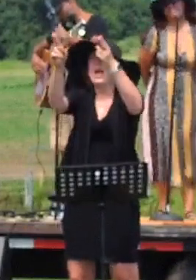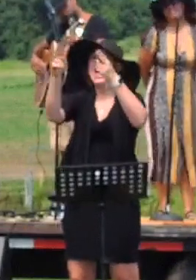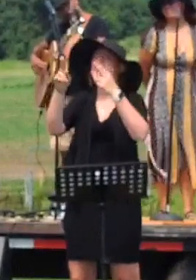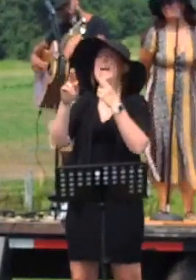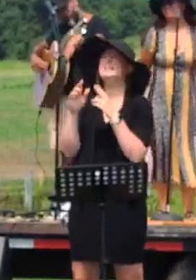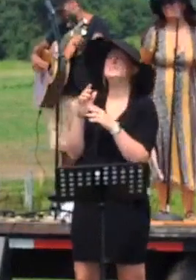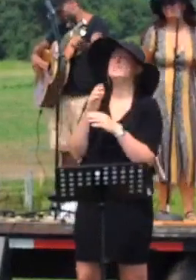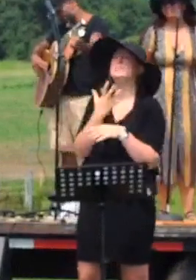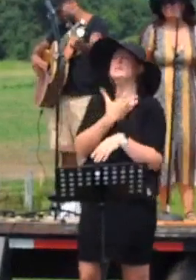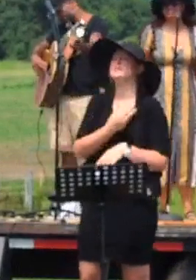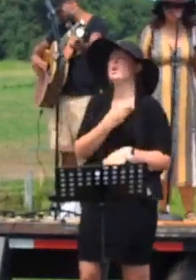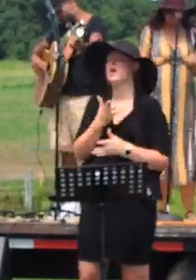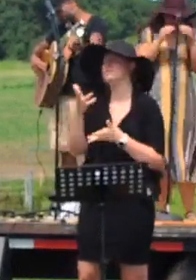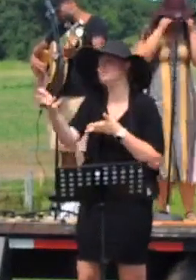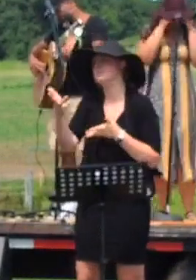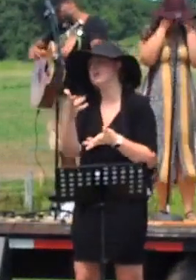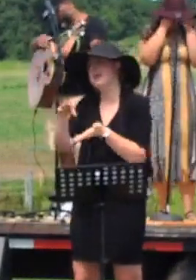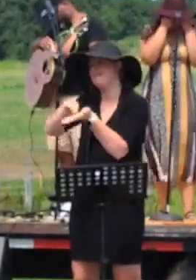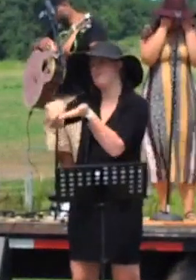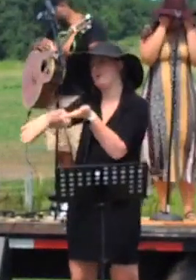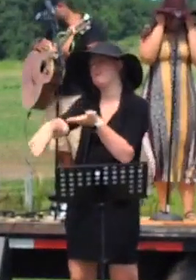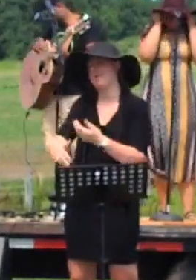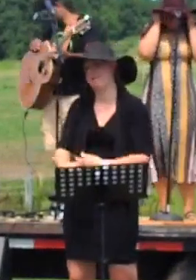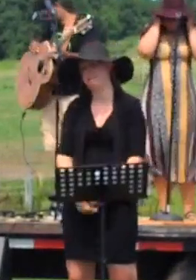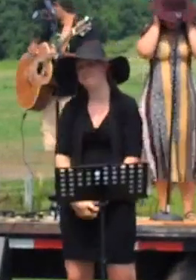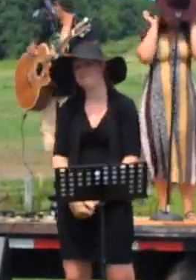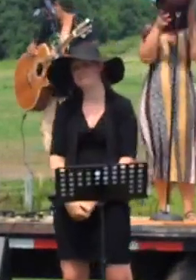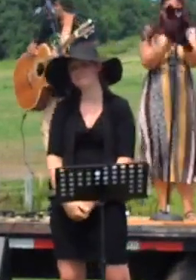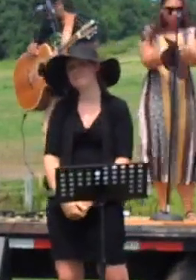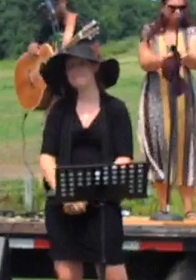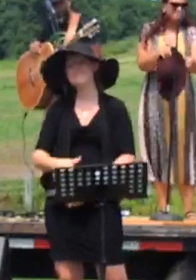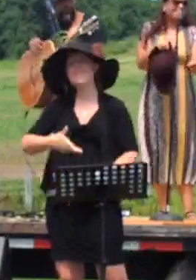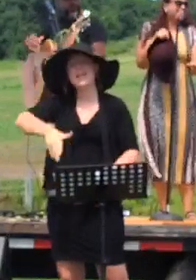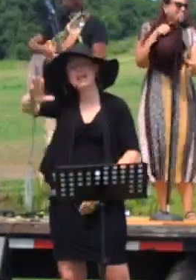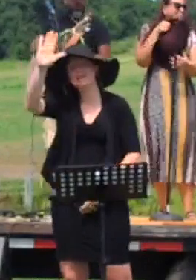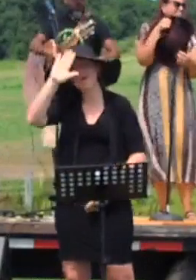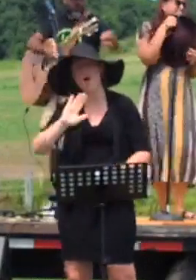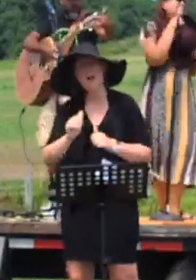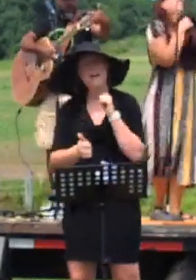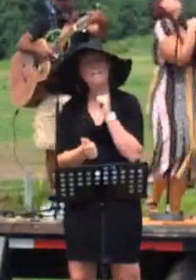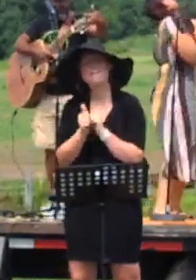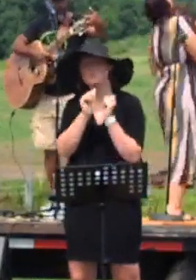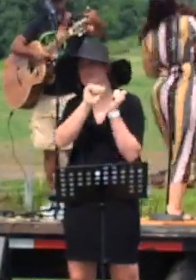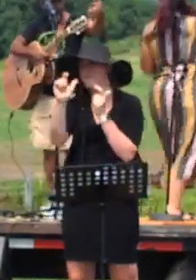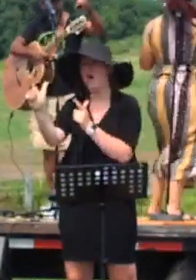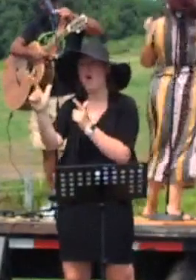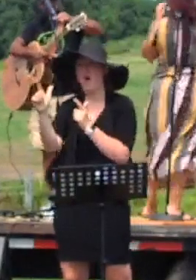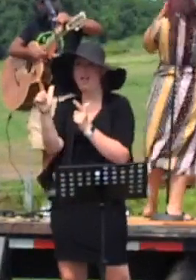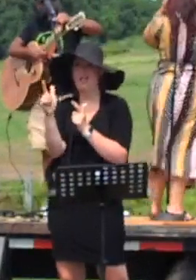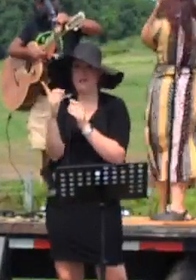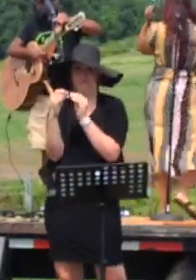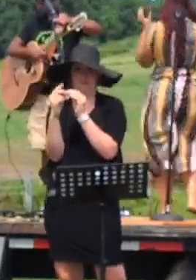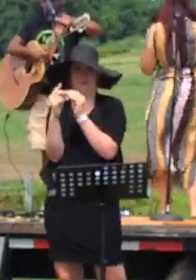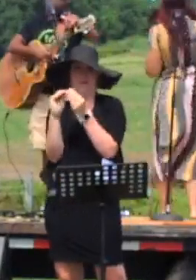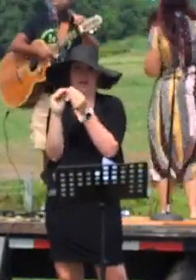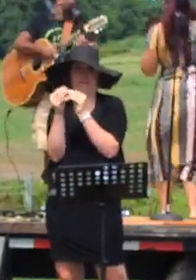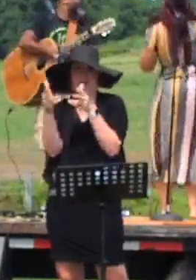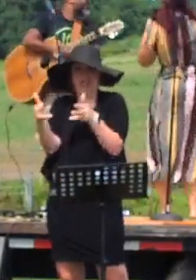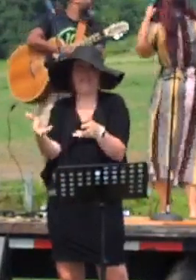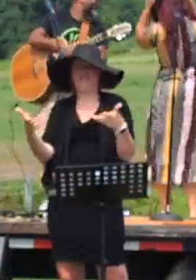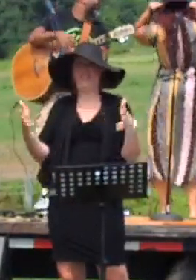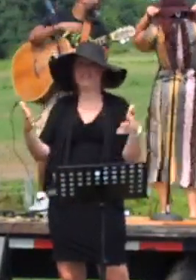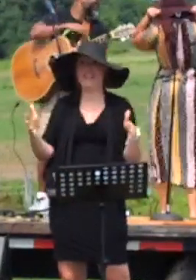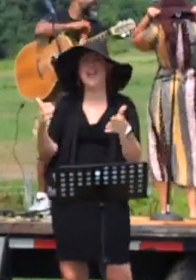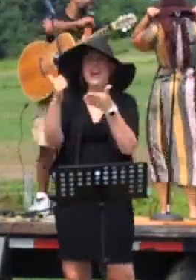of tenderness and mercy. And God, most of all, as we are almost done with this series, this Enneagram